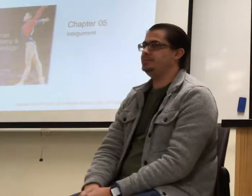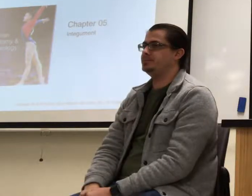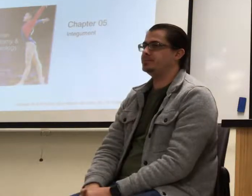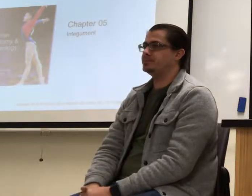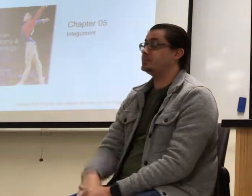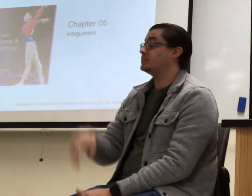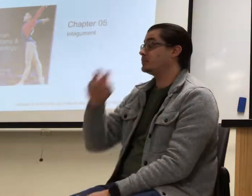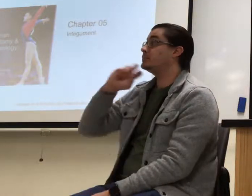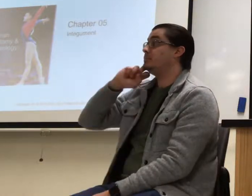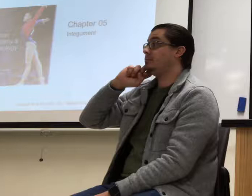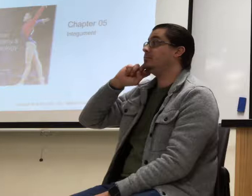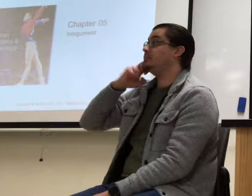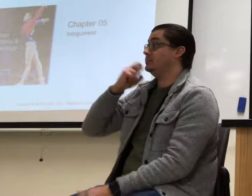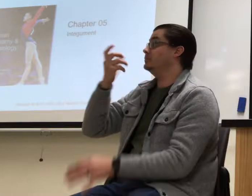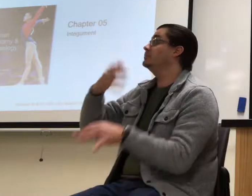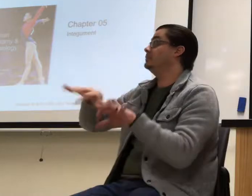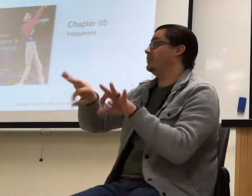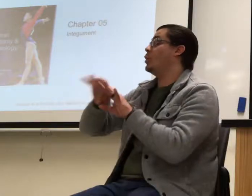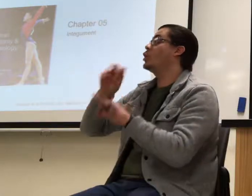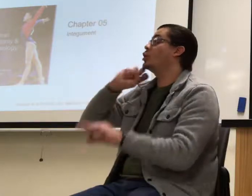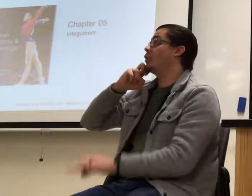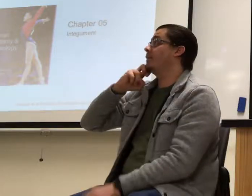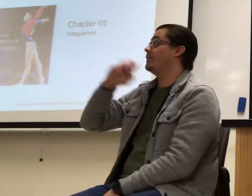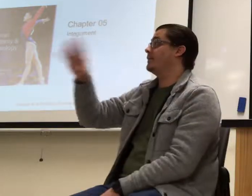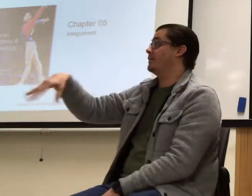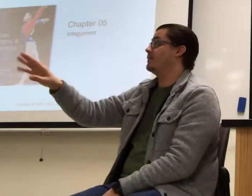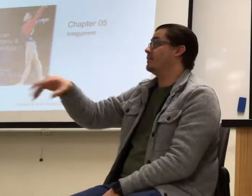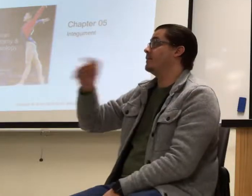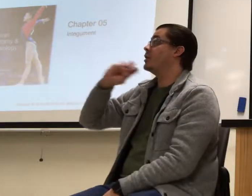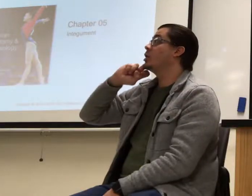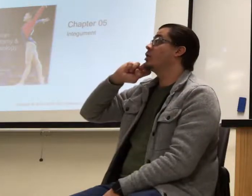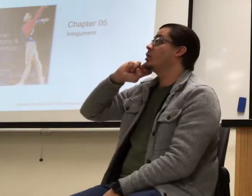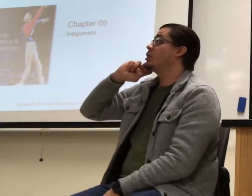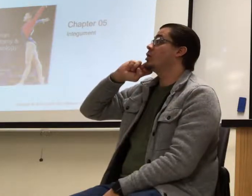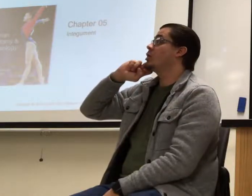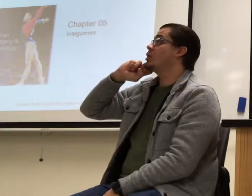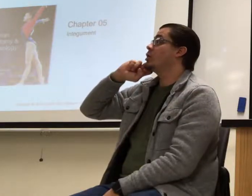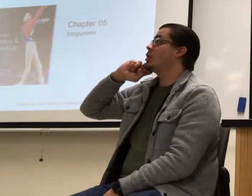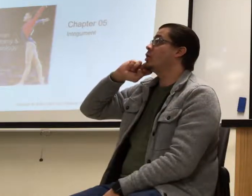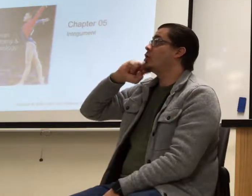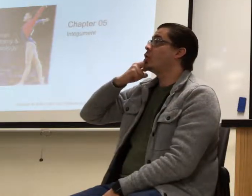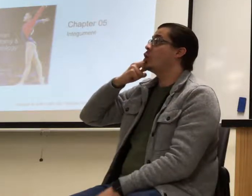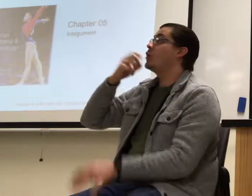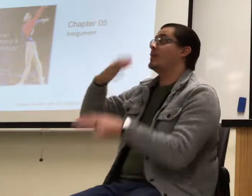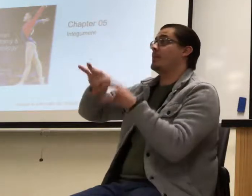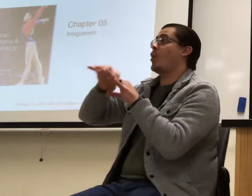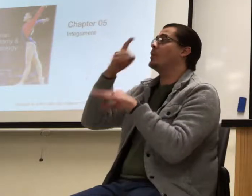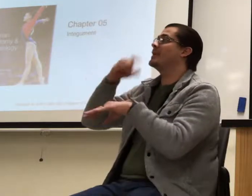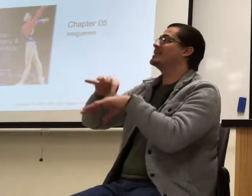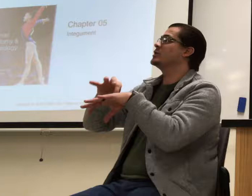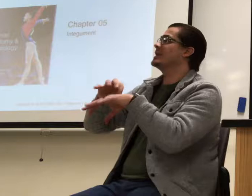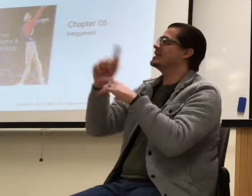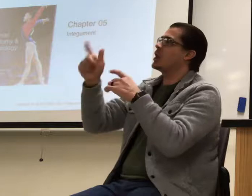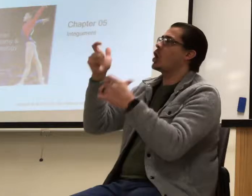Nerves especially because the skin is your largest sense organ for touch.